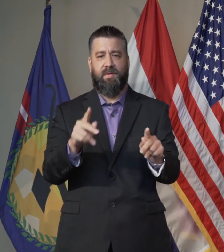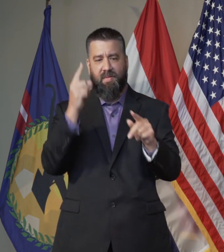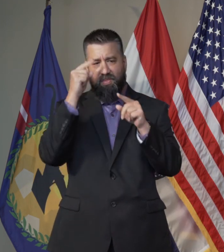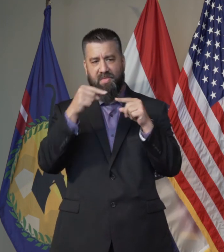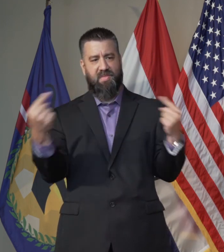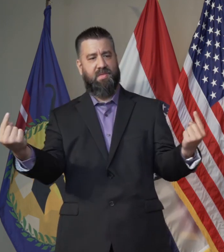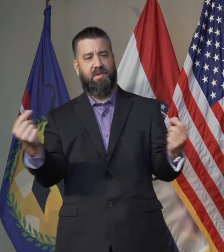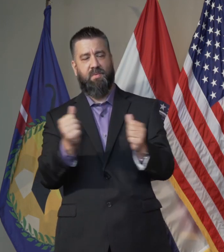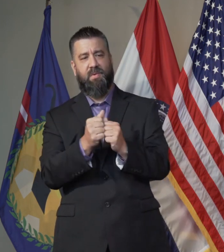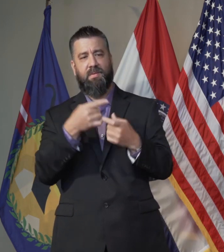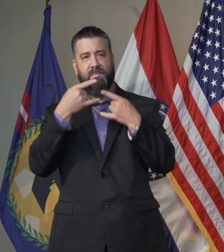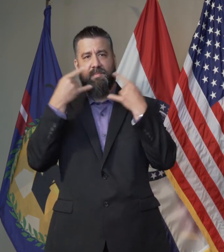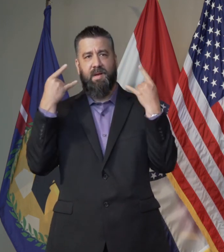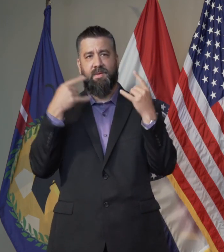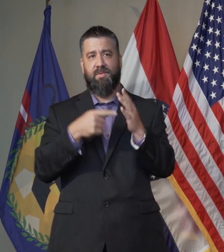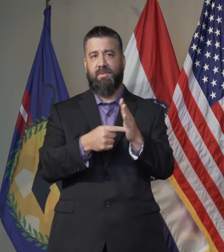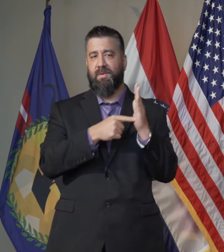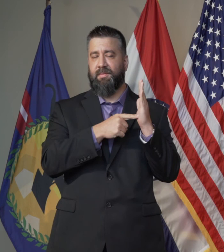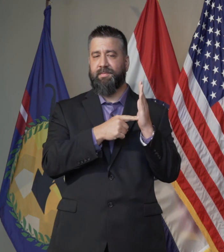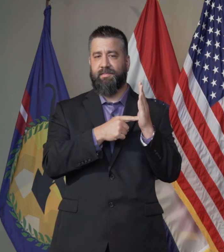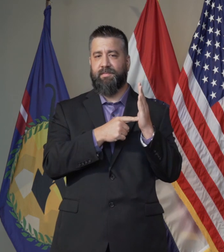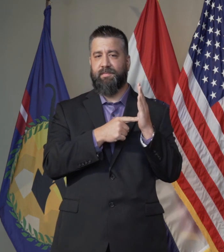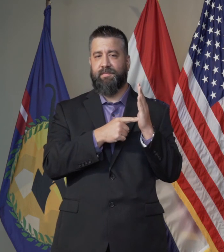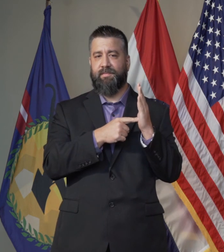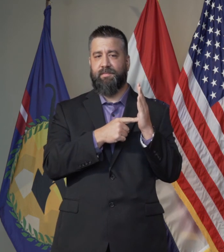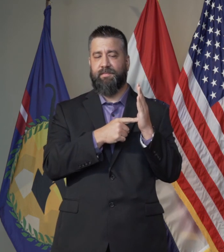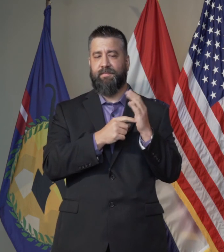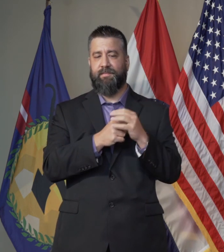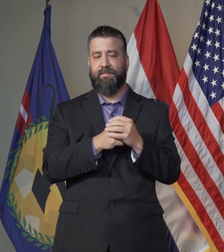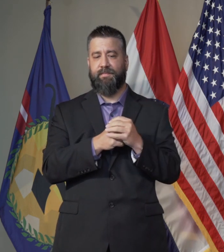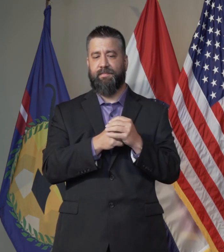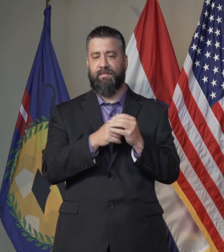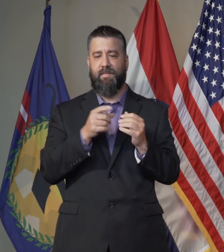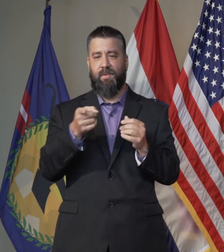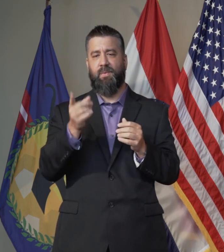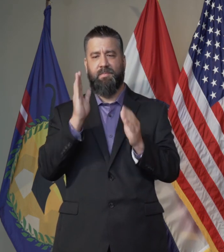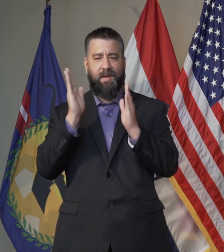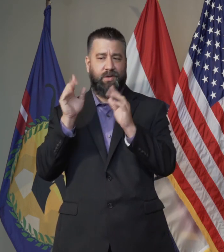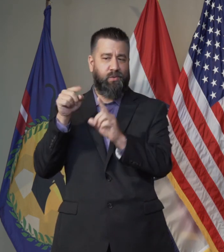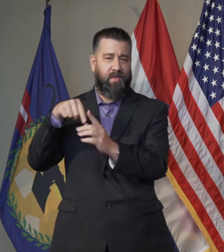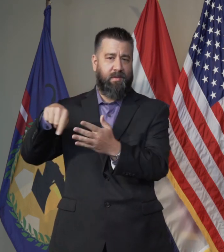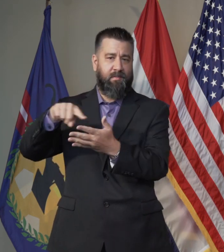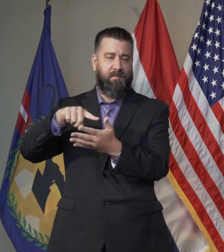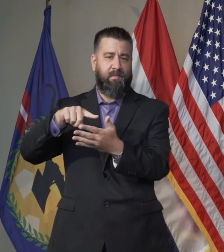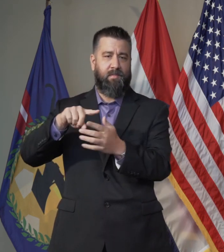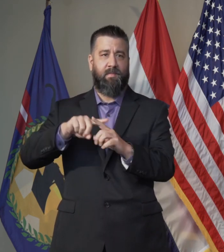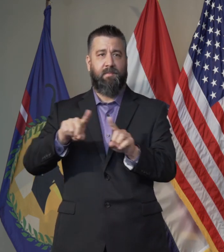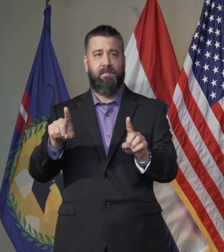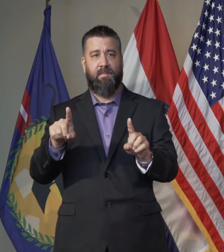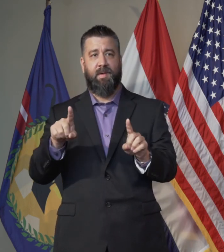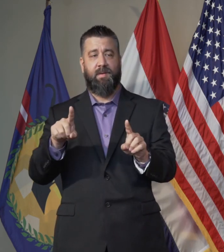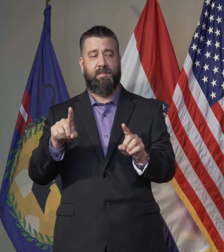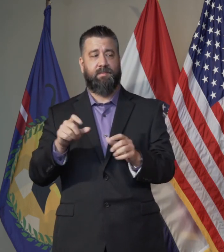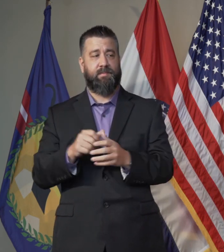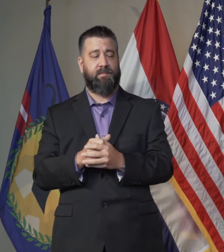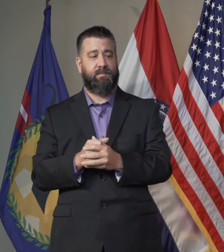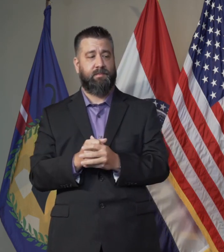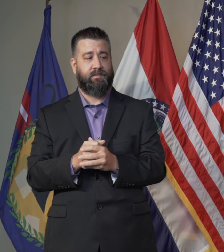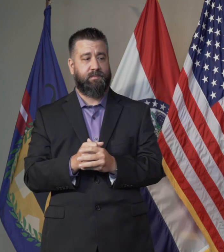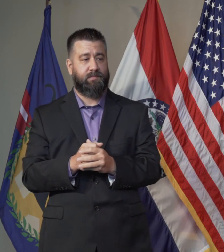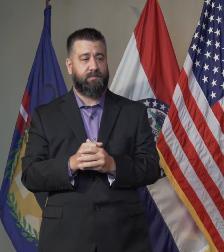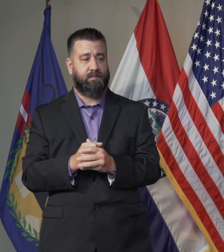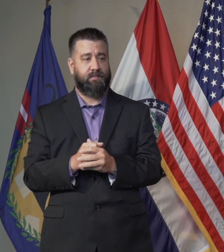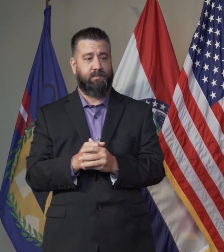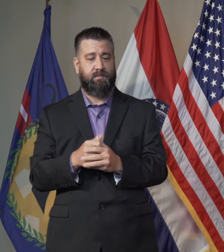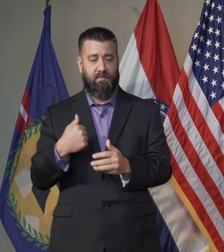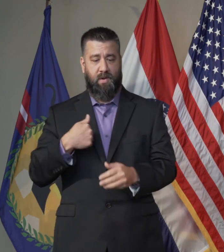mask mandates would be heard. But as awareness increased in St. Louis County that our